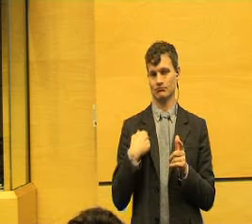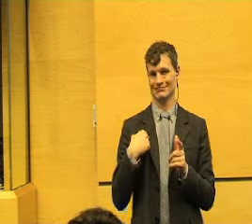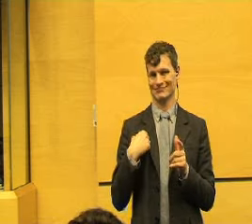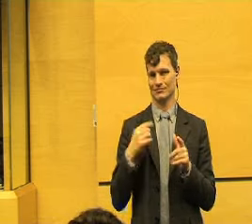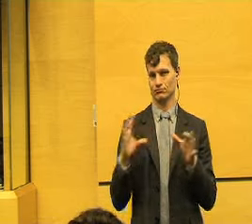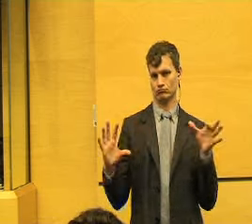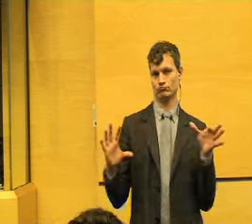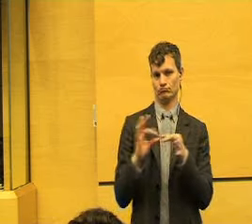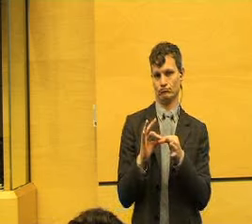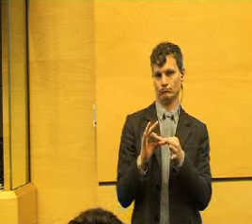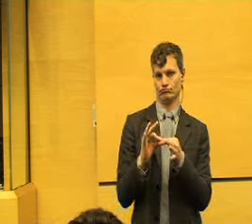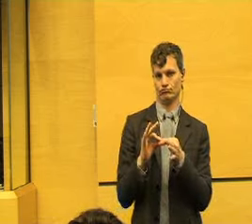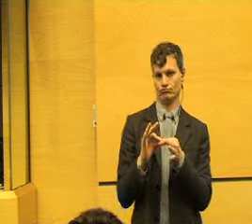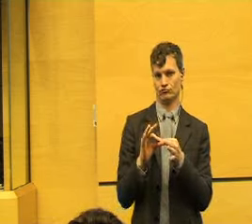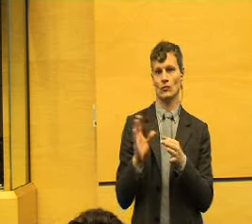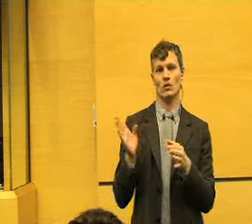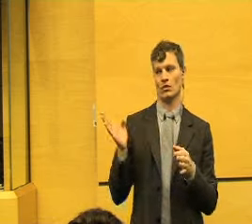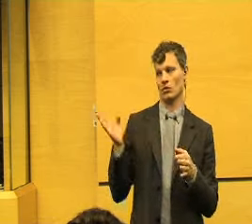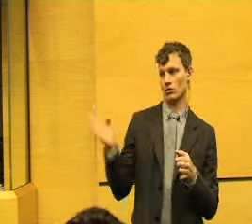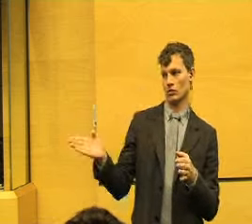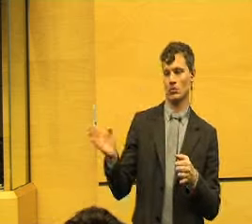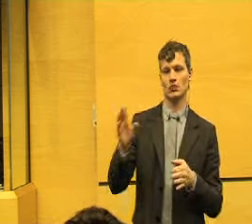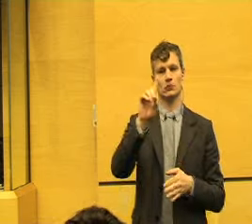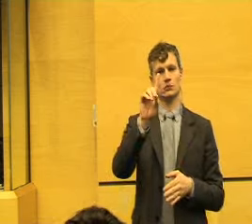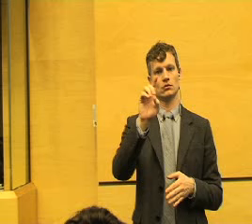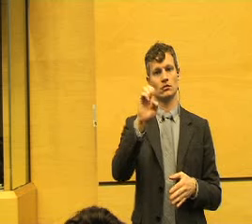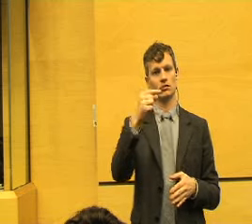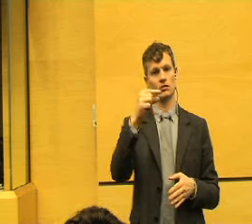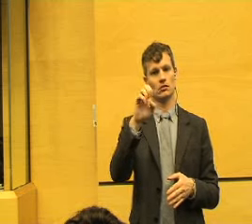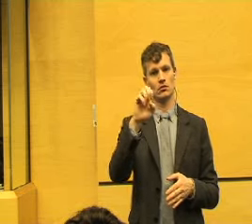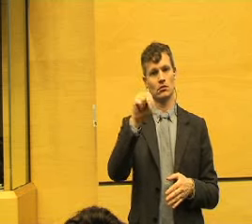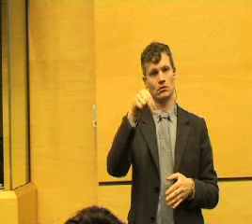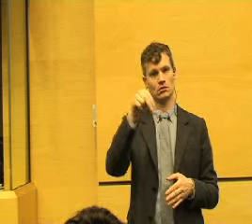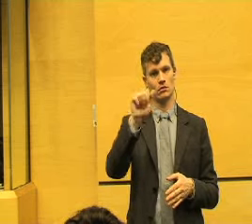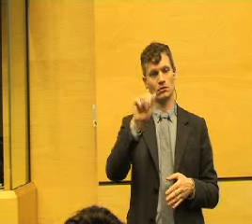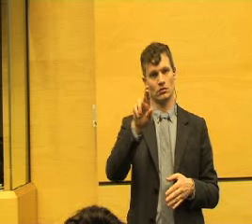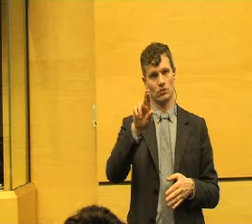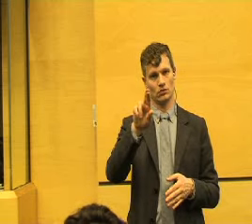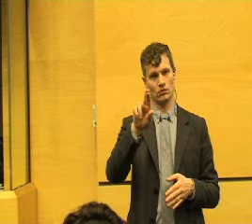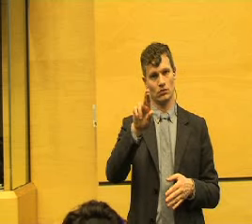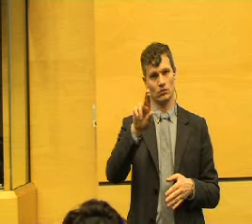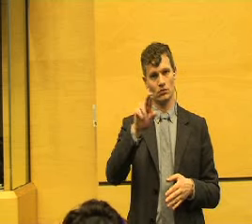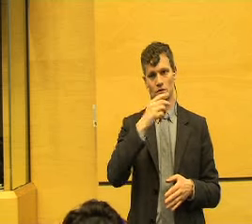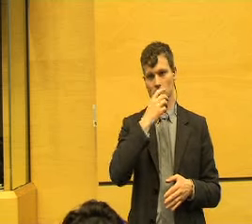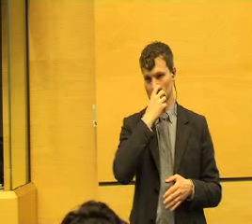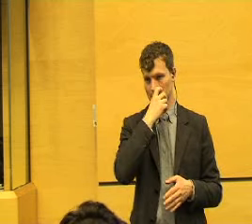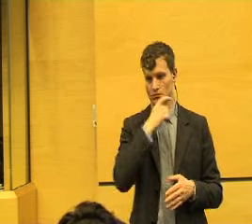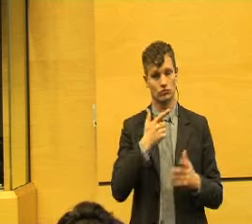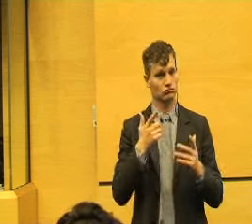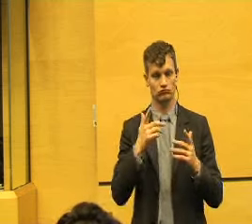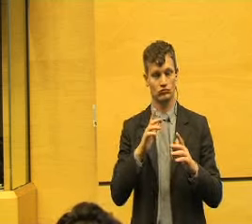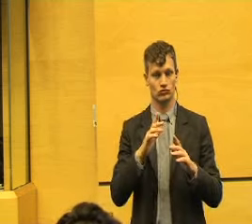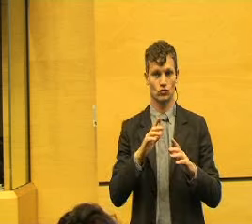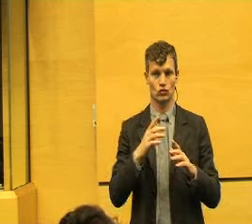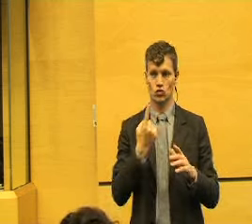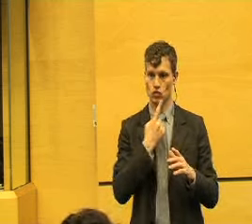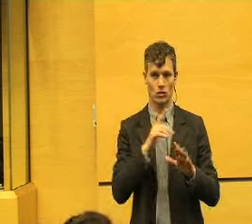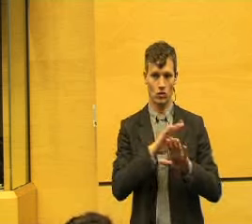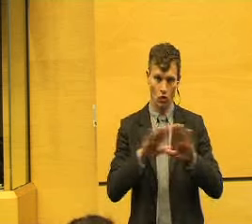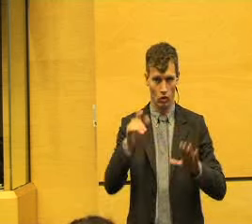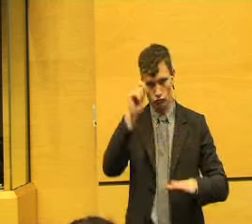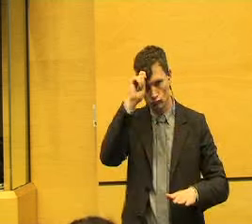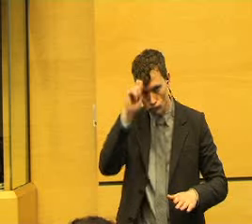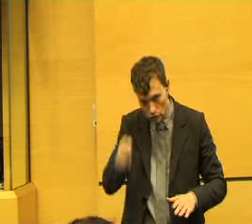was made to the head of the delegation for the lack of respect towards